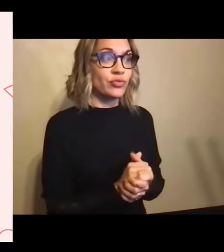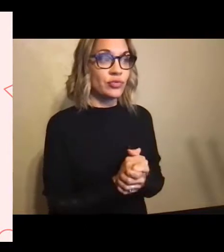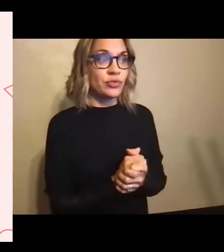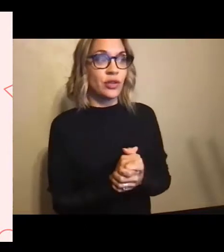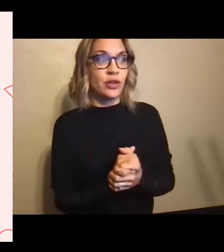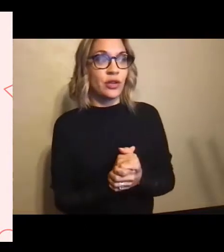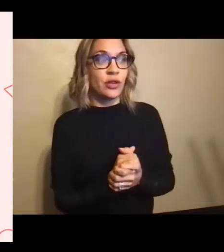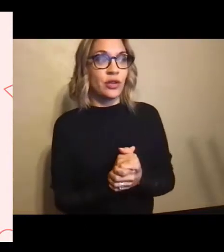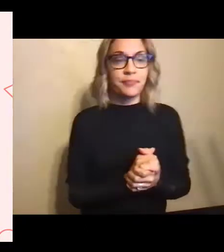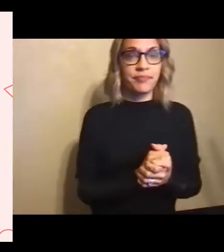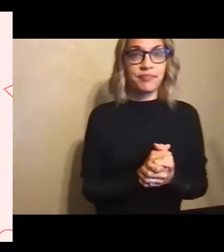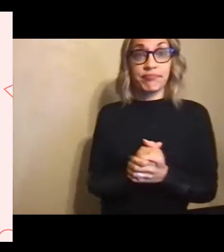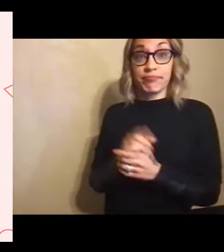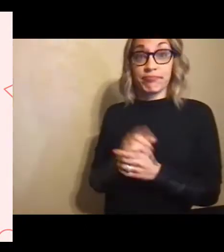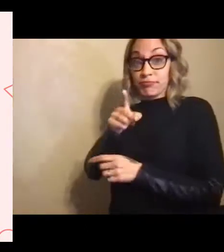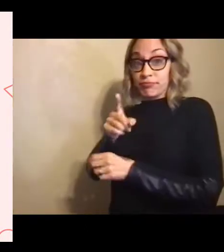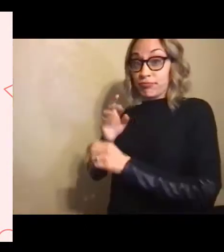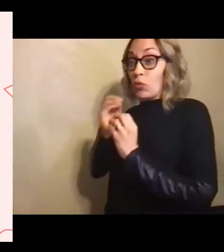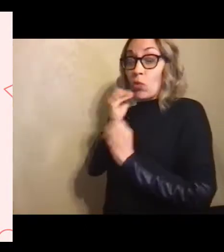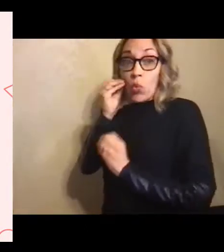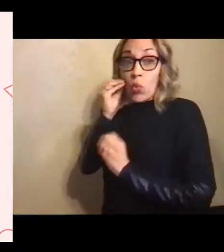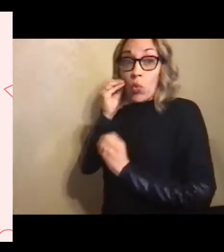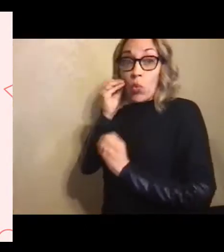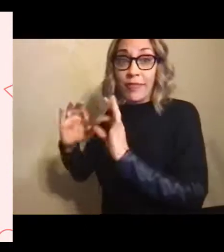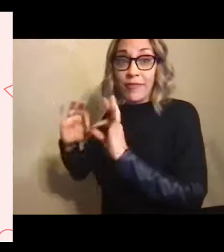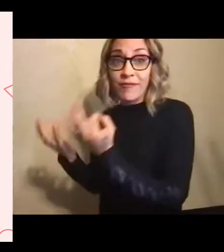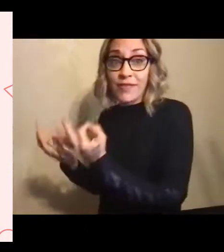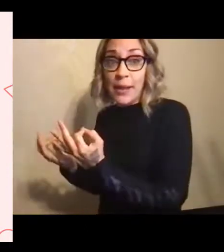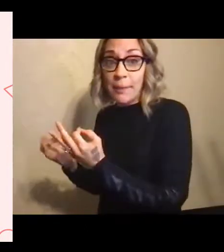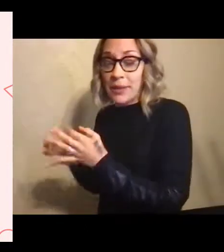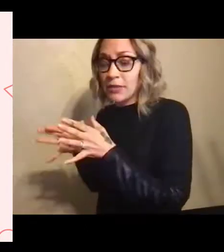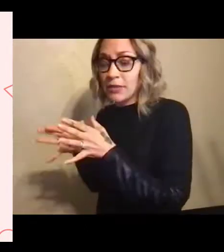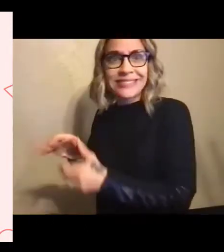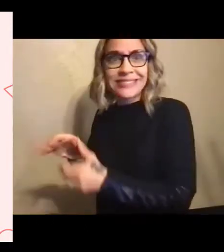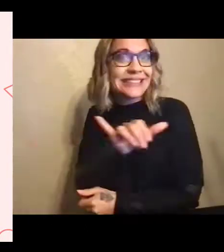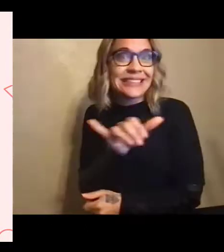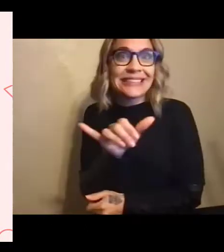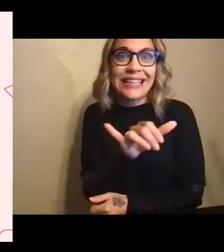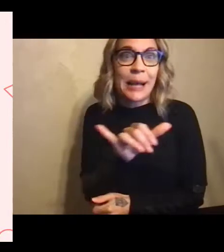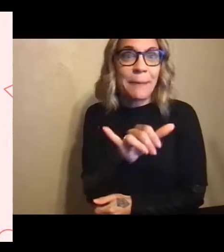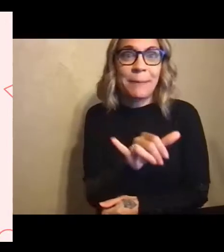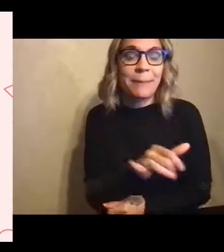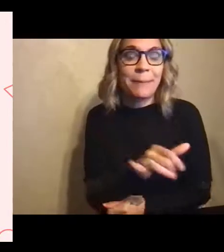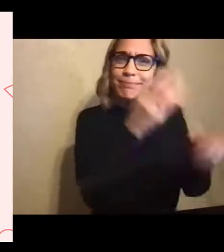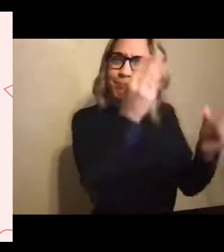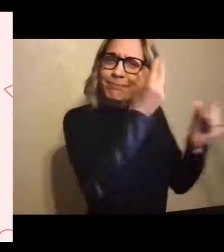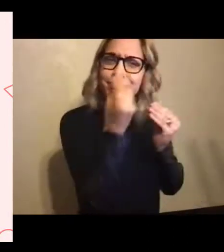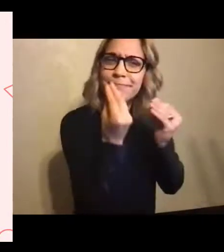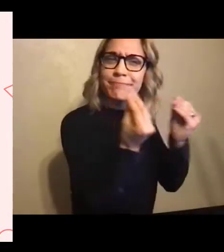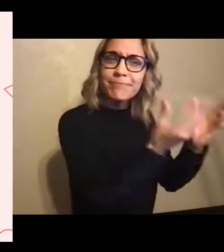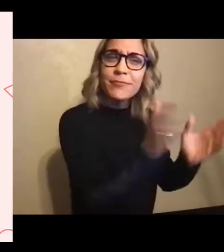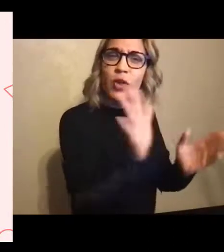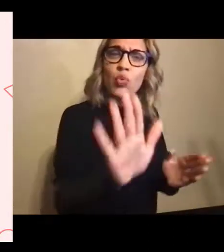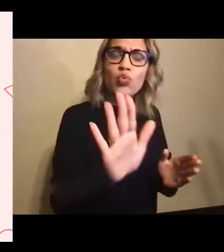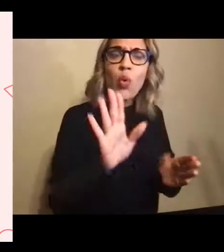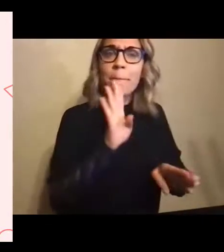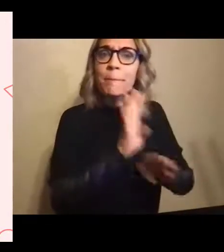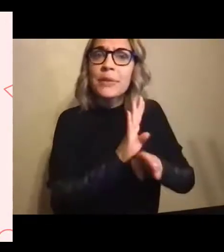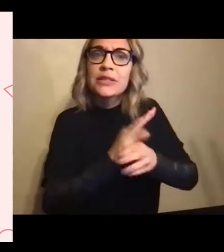to be doing. Then you can give your phone some attention. But when you're at home with your family, again, it's important to be